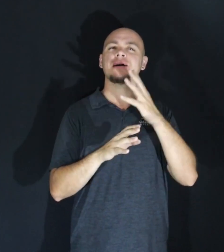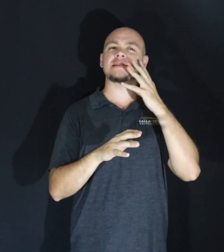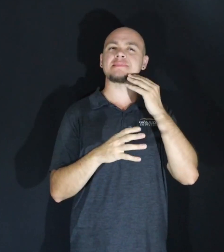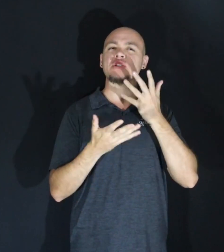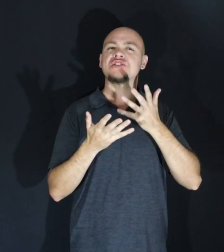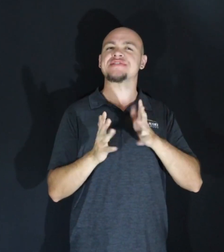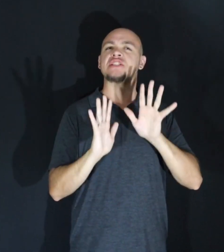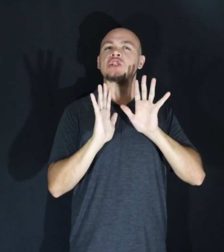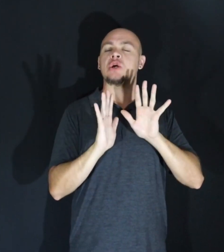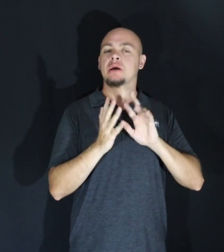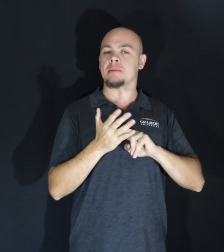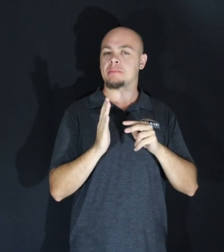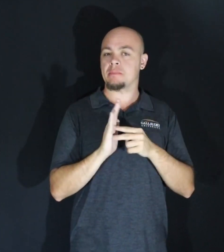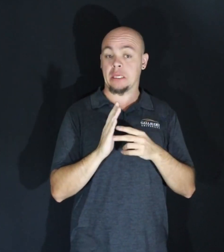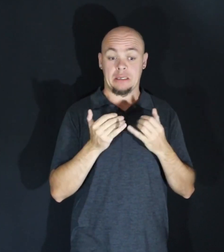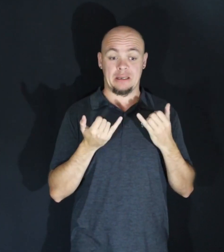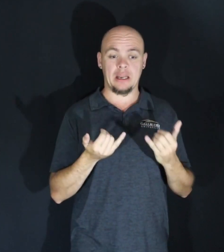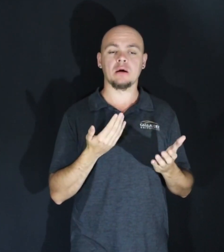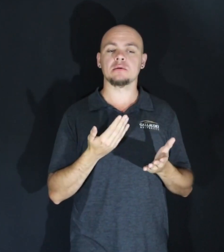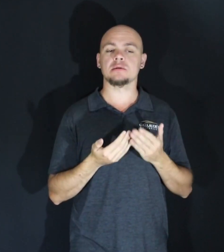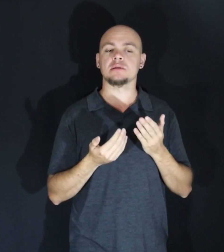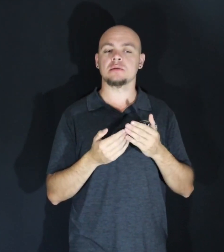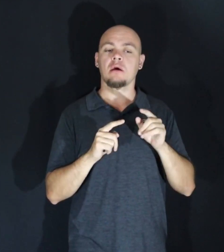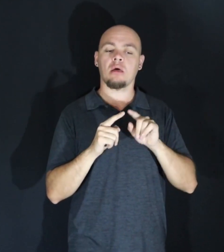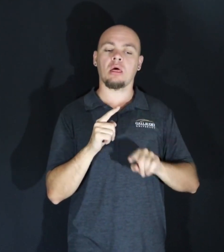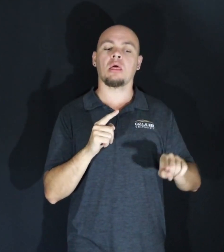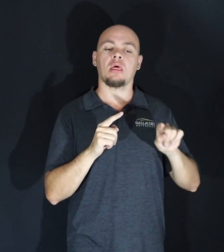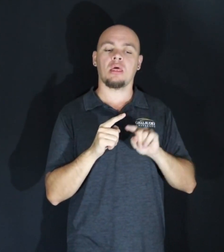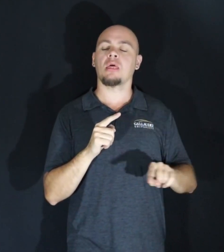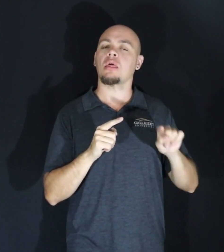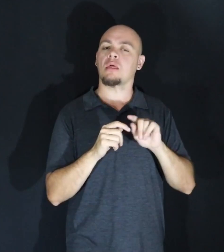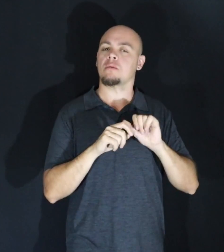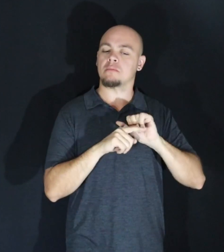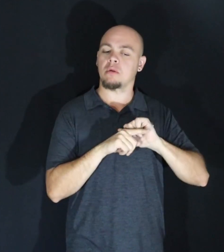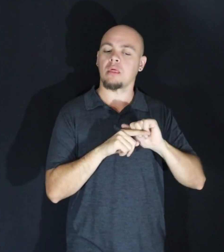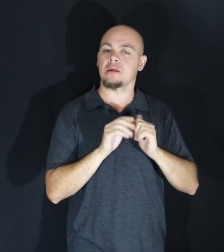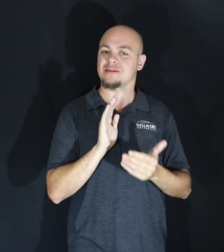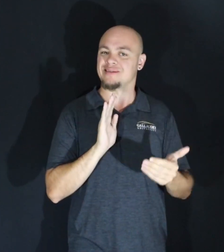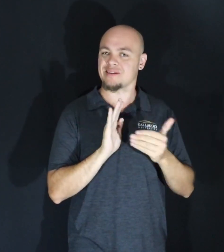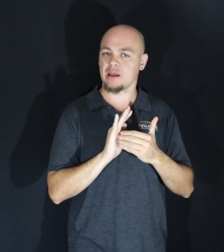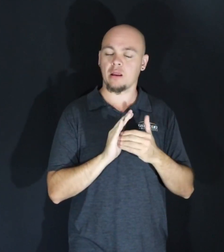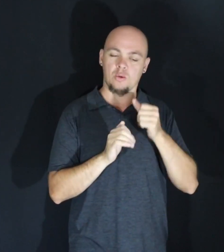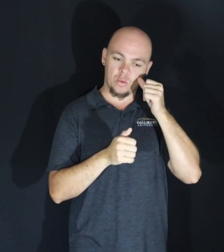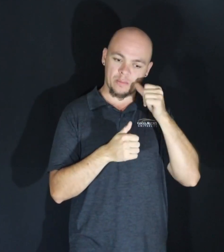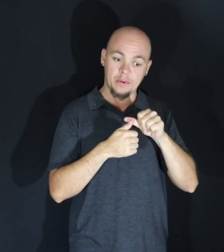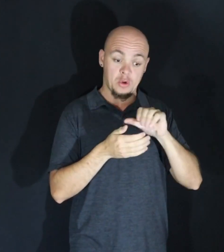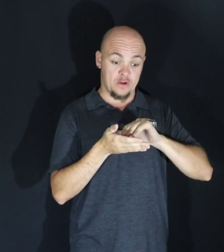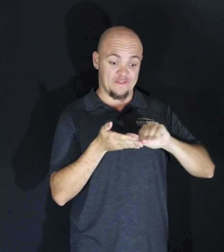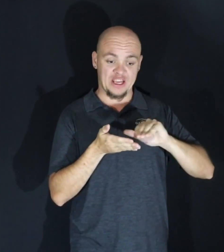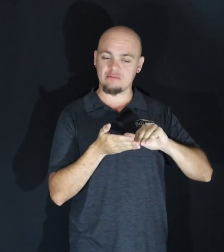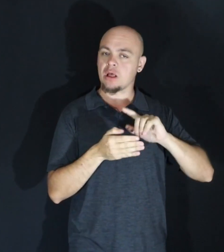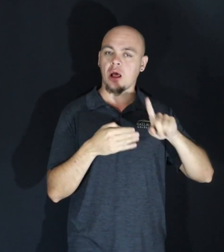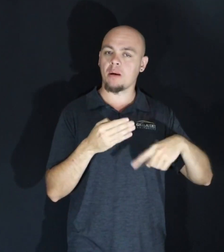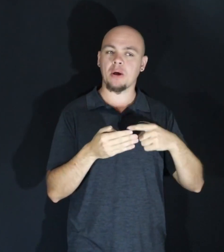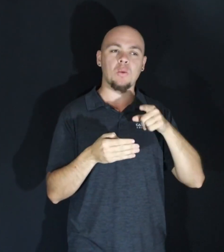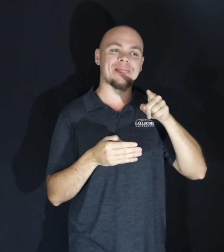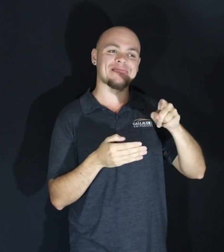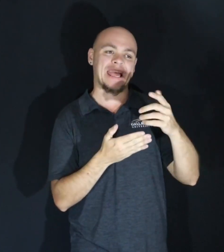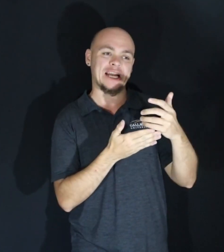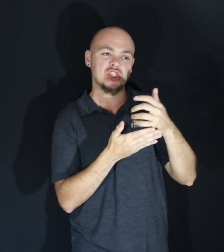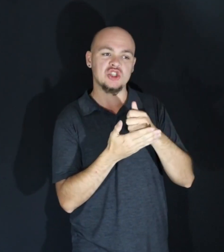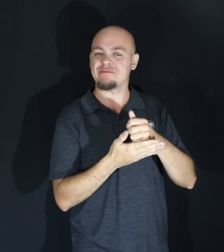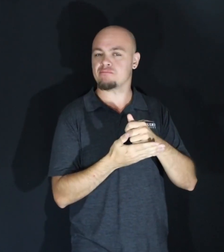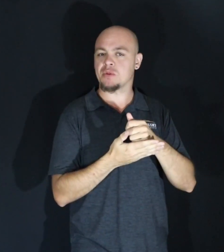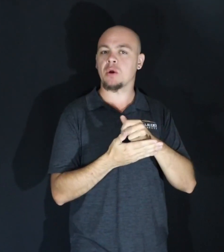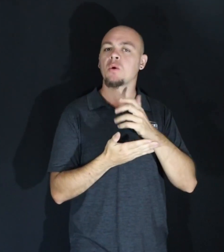it makes it a lot easier to go through this cyclical exercise again. By remembering that forgiveness is not about what they deserve,